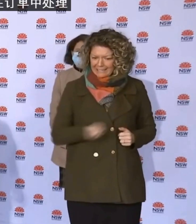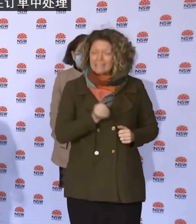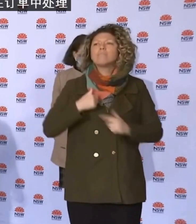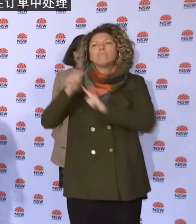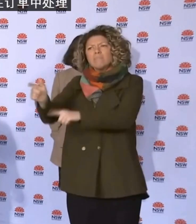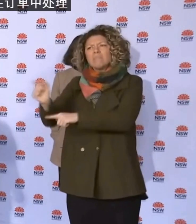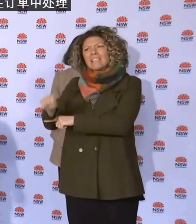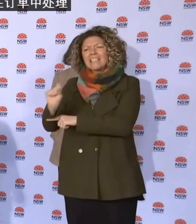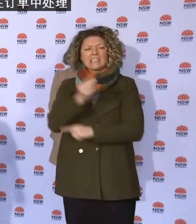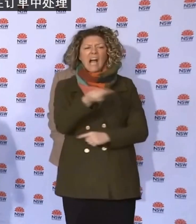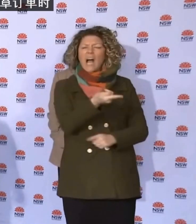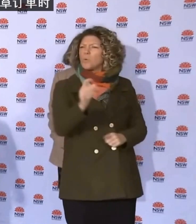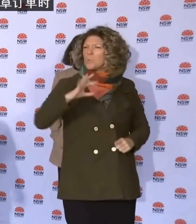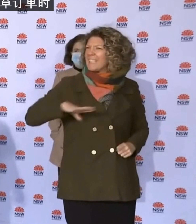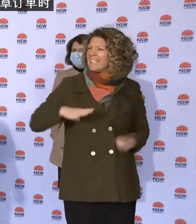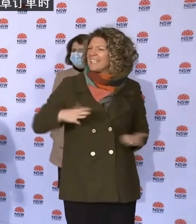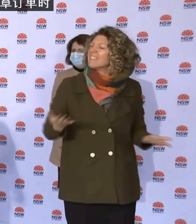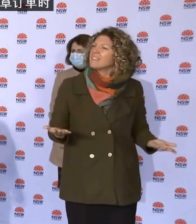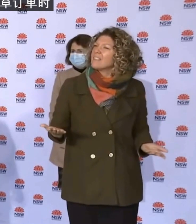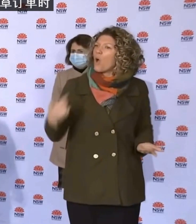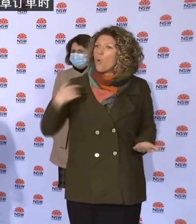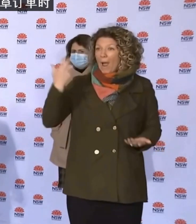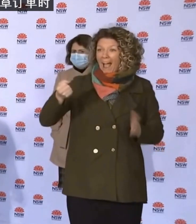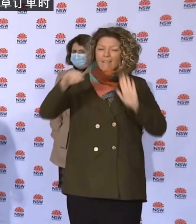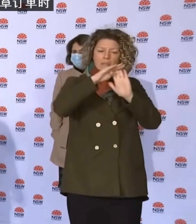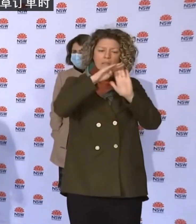not everything can be dealt with in the orders. When we are drafting